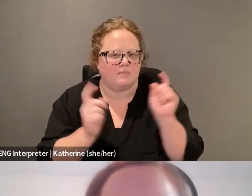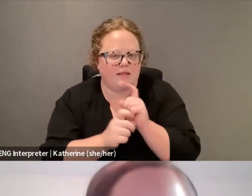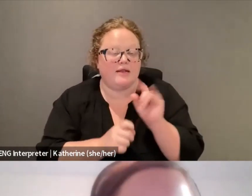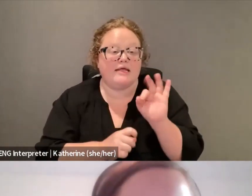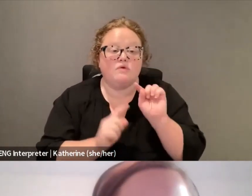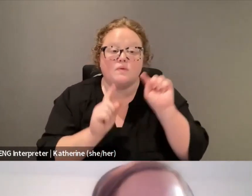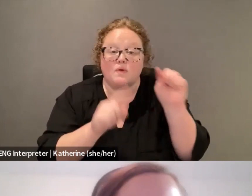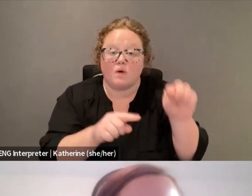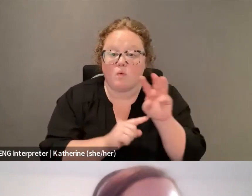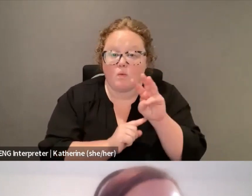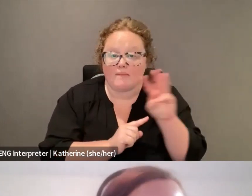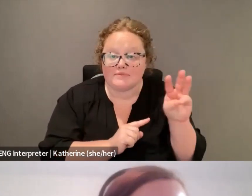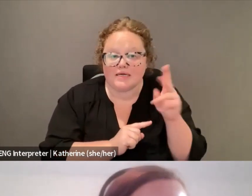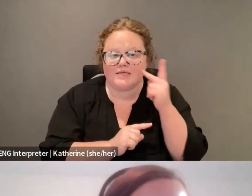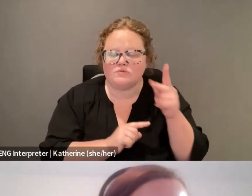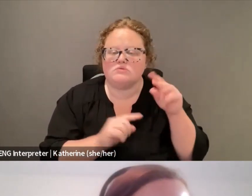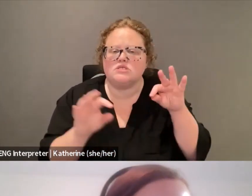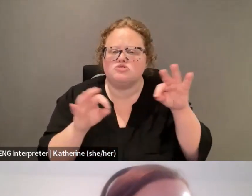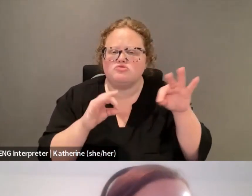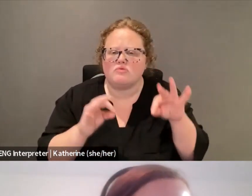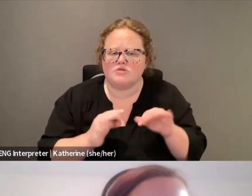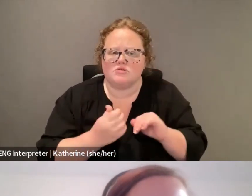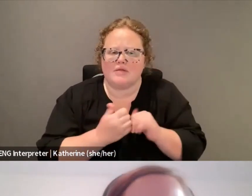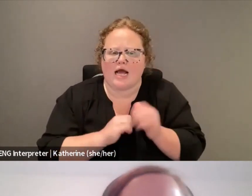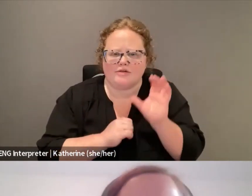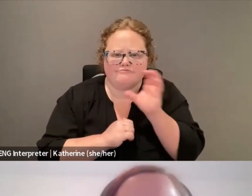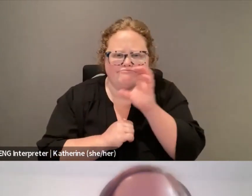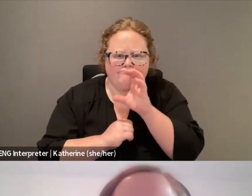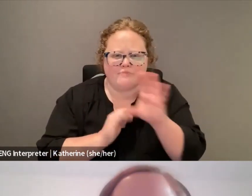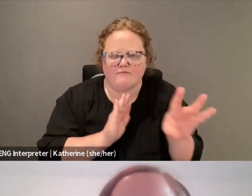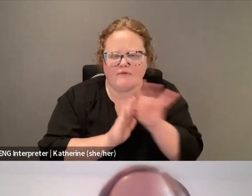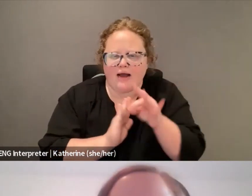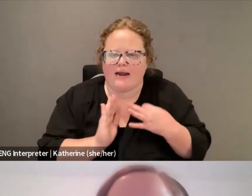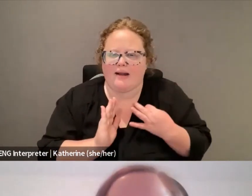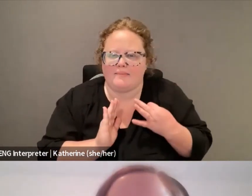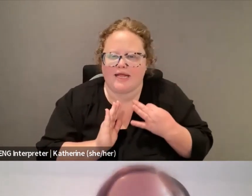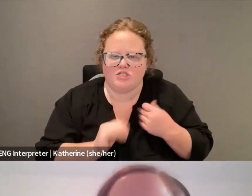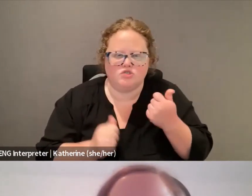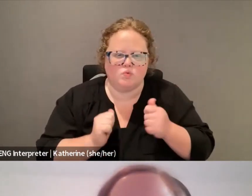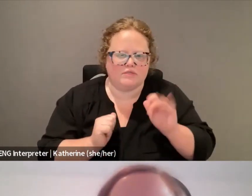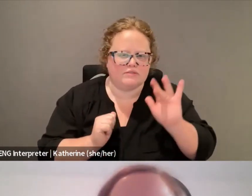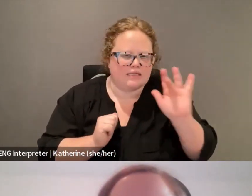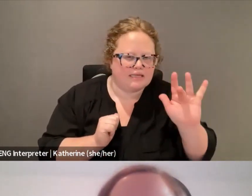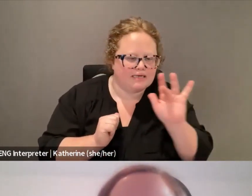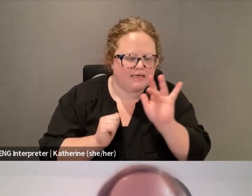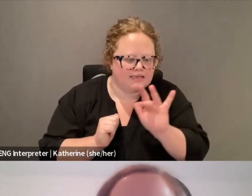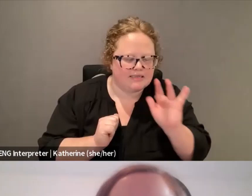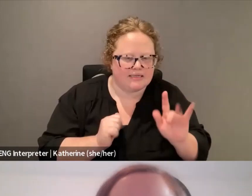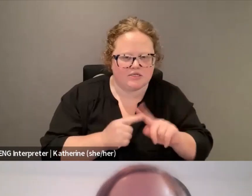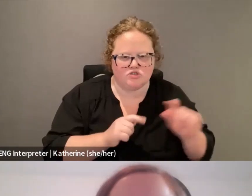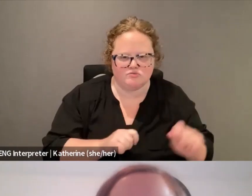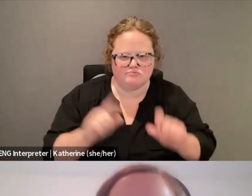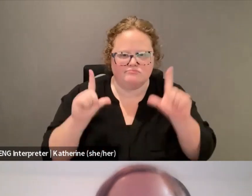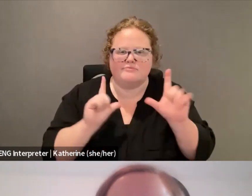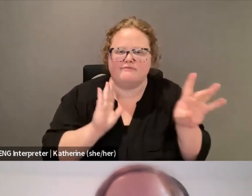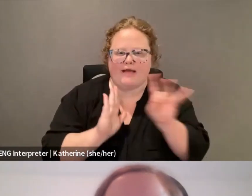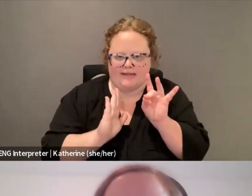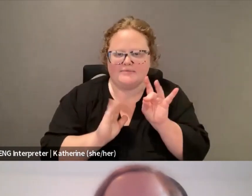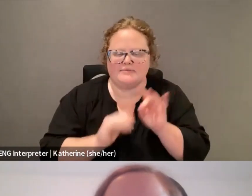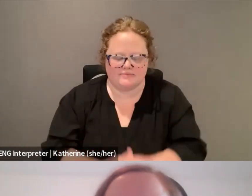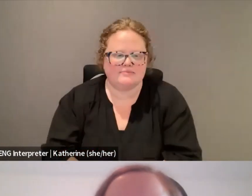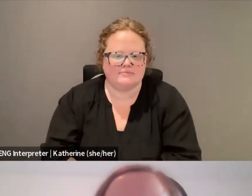here on how to look for the waiver application and what to click on so that you get access to it.